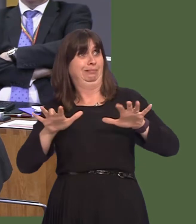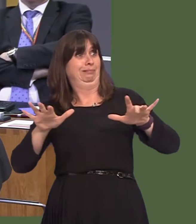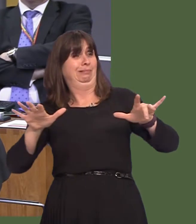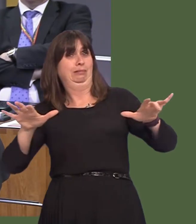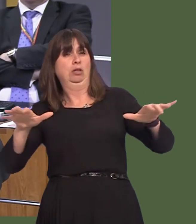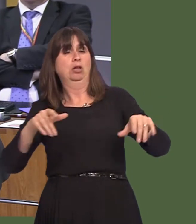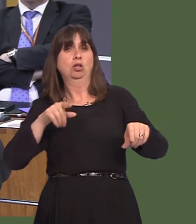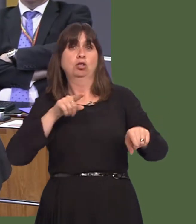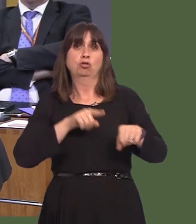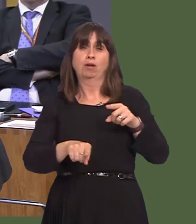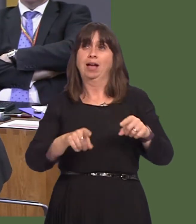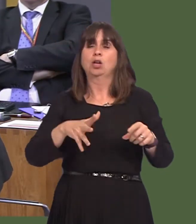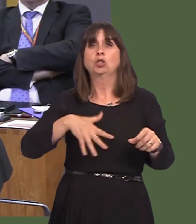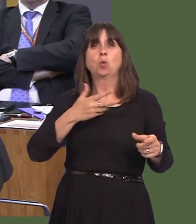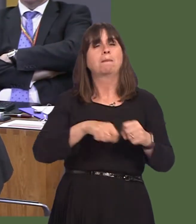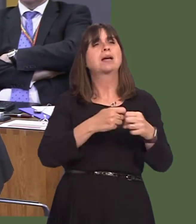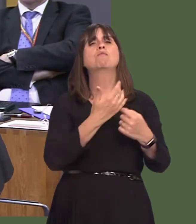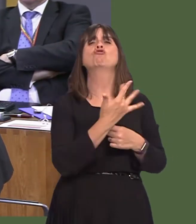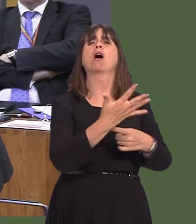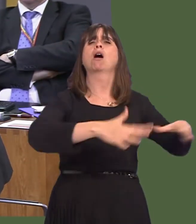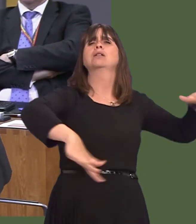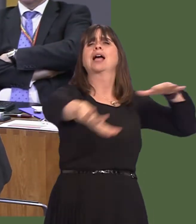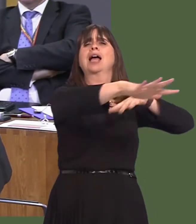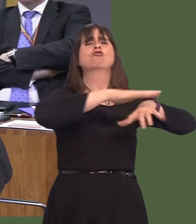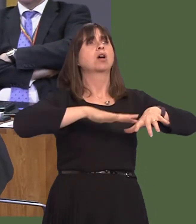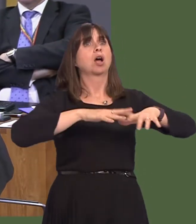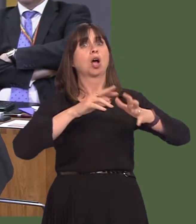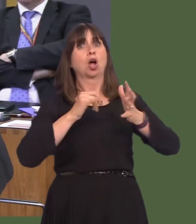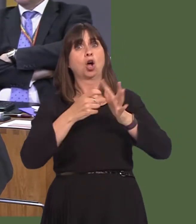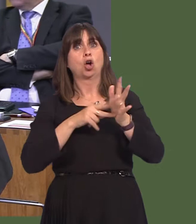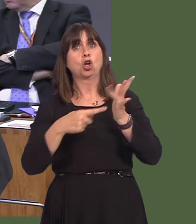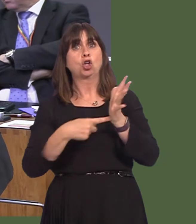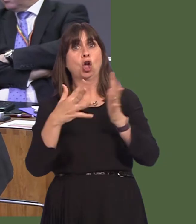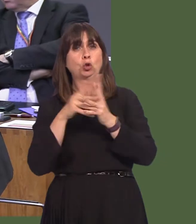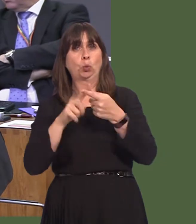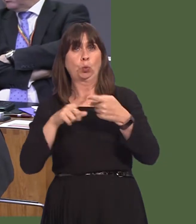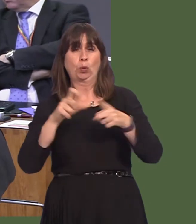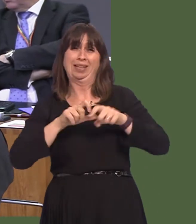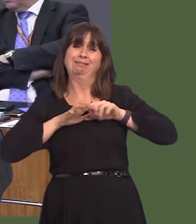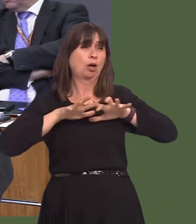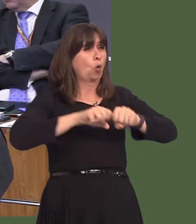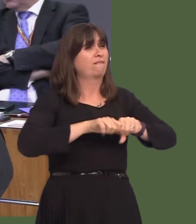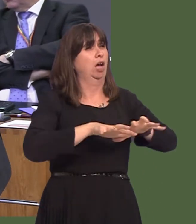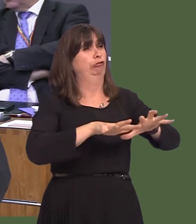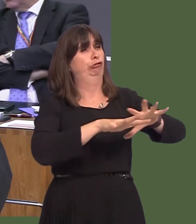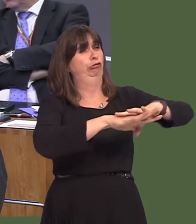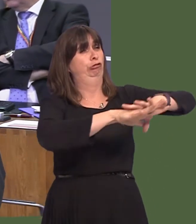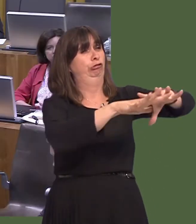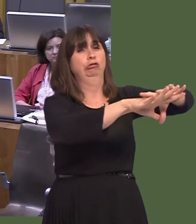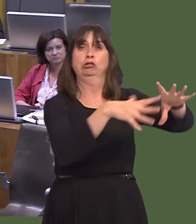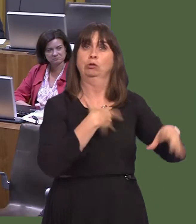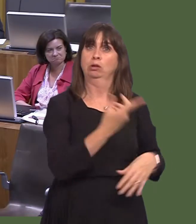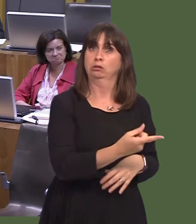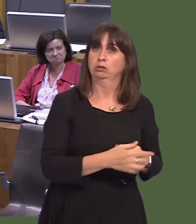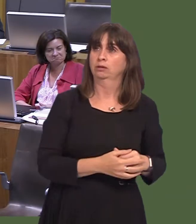plans for stopping green wedge land becoming fully infested by knotweed, so instead of being a green belt, it'll be a knotweed belt?